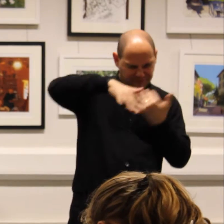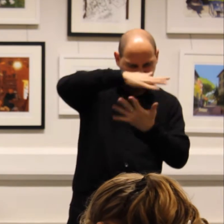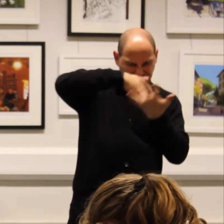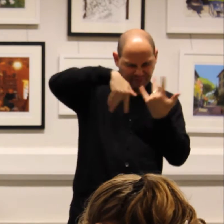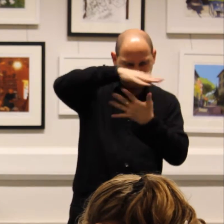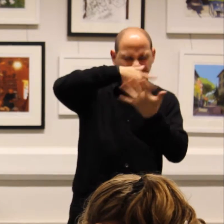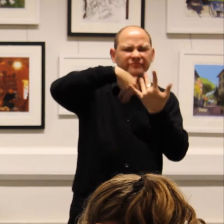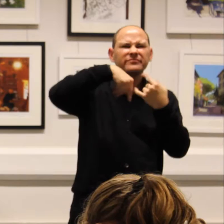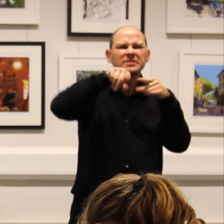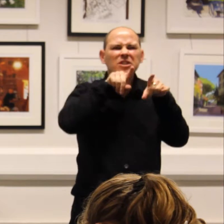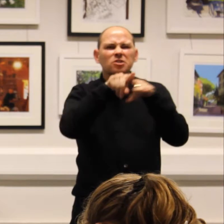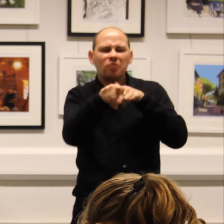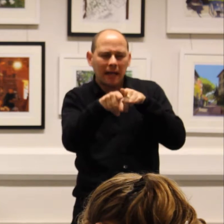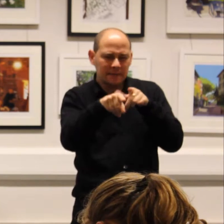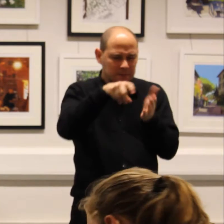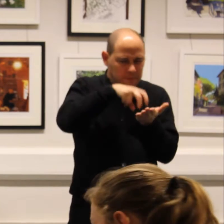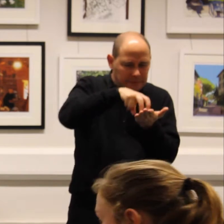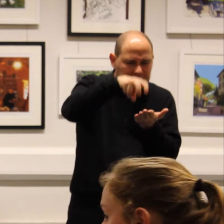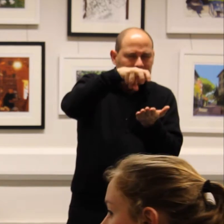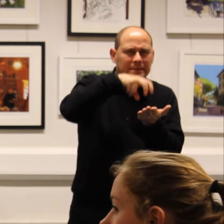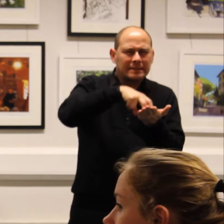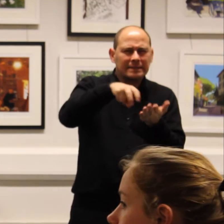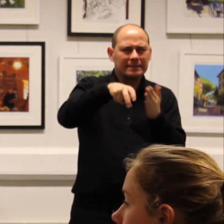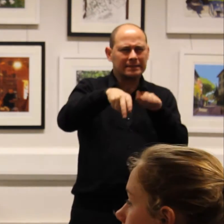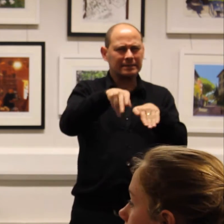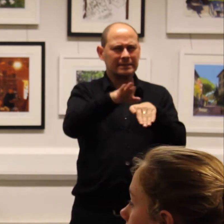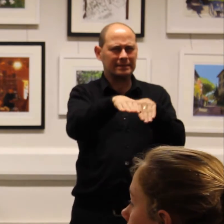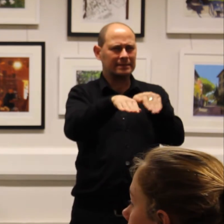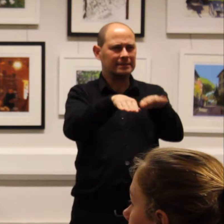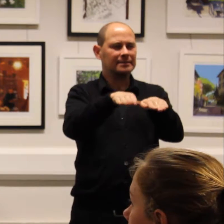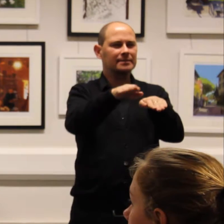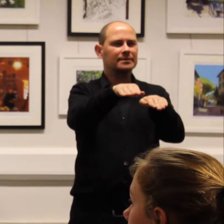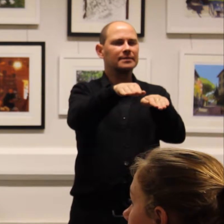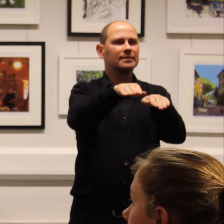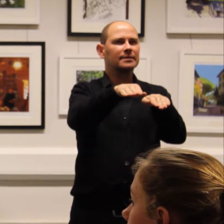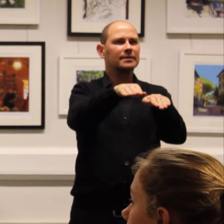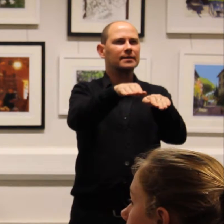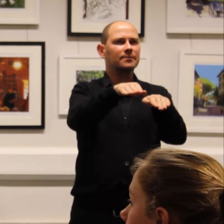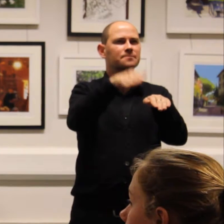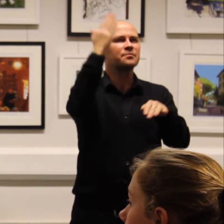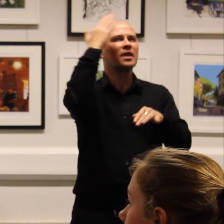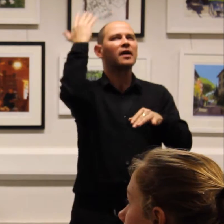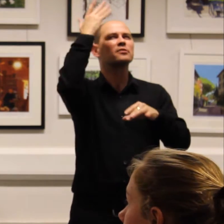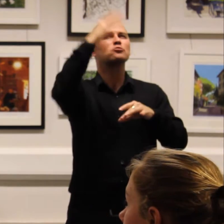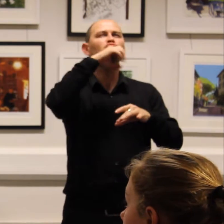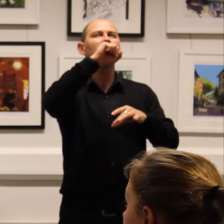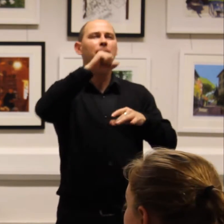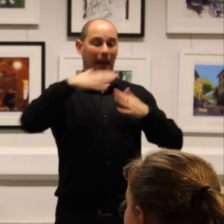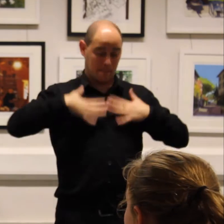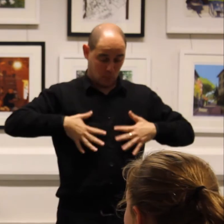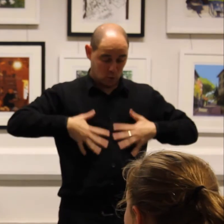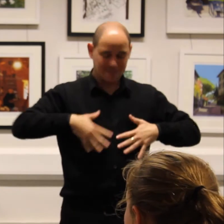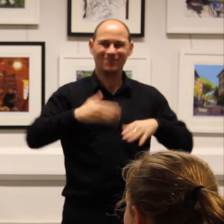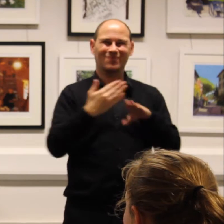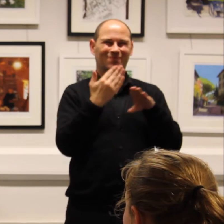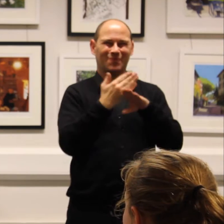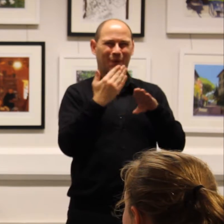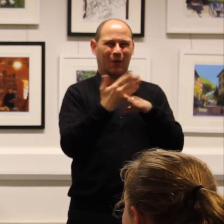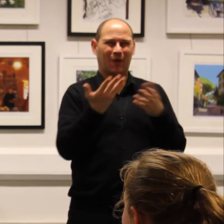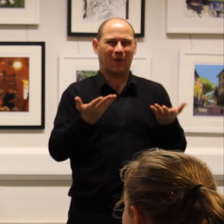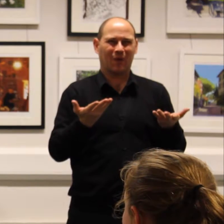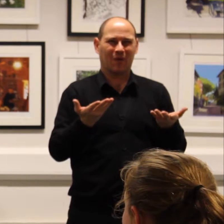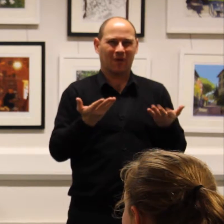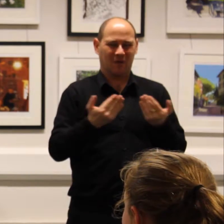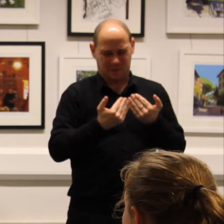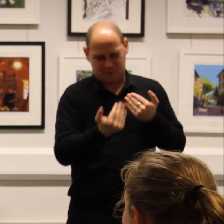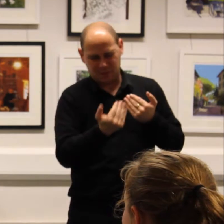effort to walk about. The dream man had a body that no longer worked, because